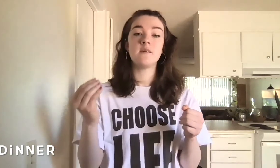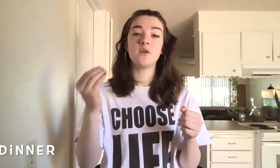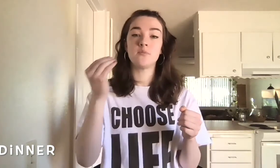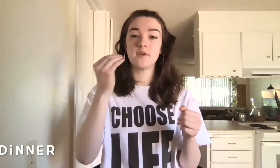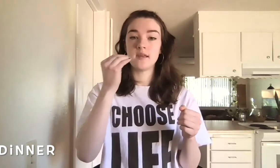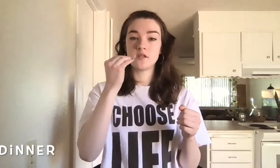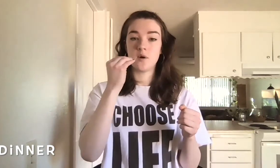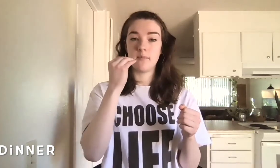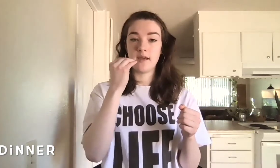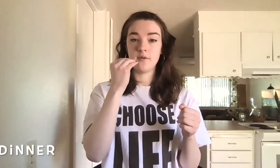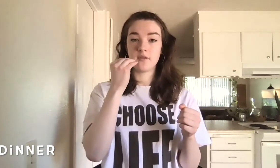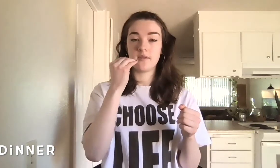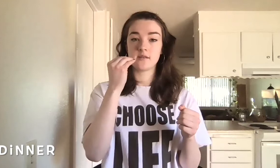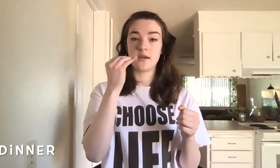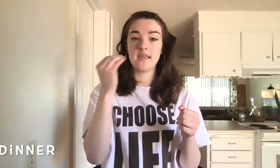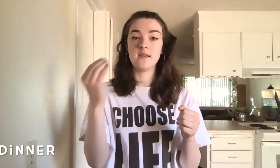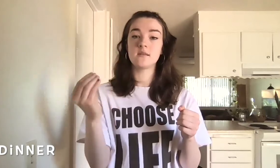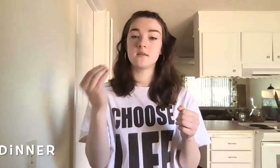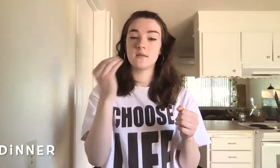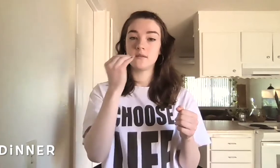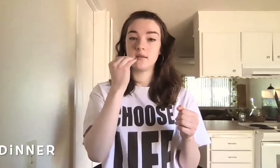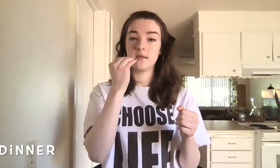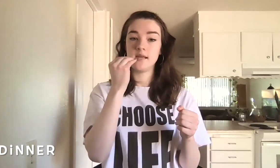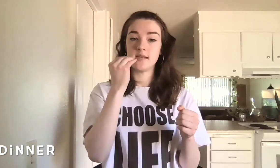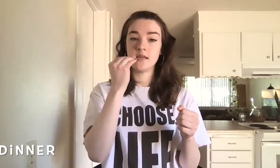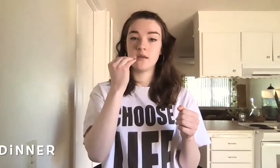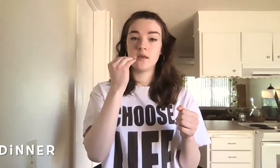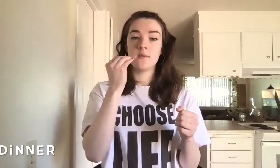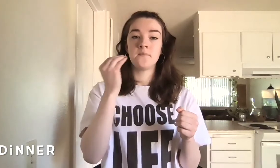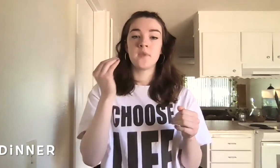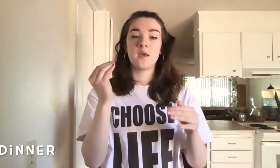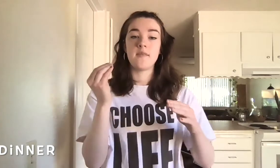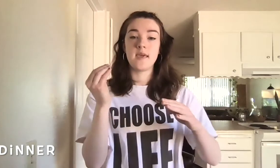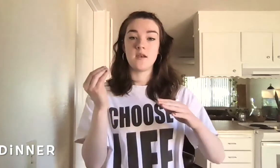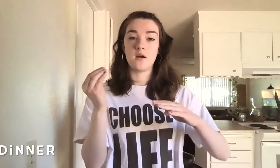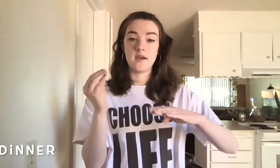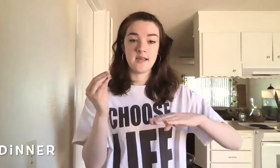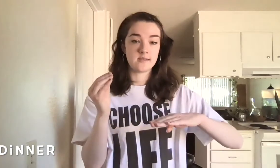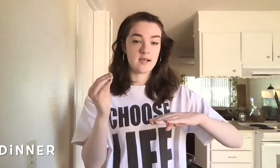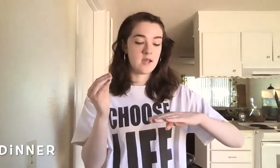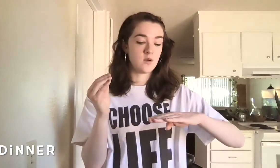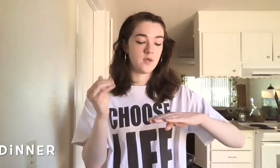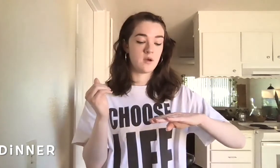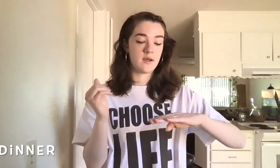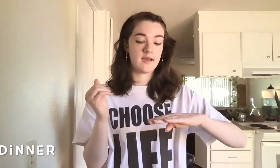going to bring that to our mouth, and that's our eat, eating. And then our night sign, we are going to have